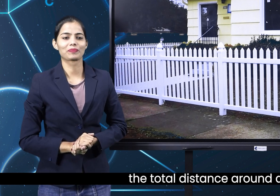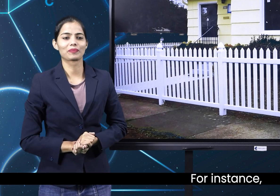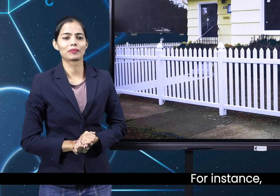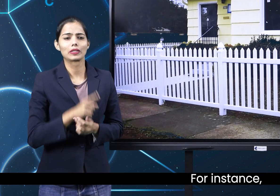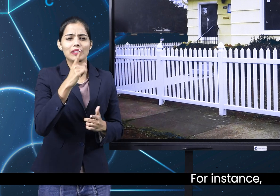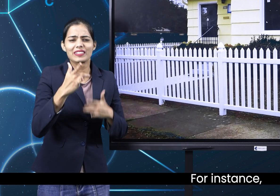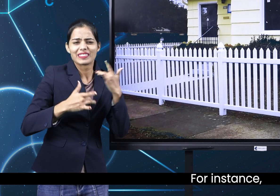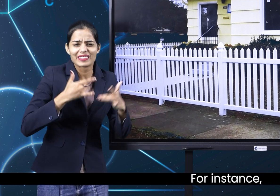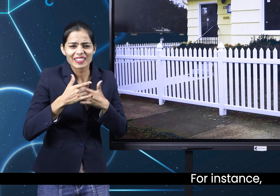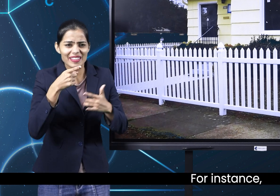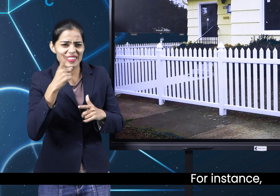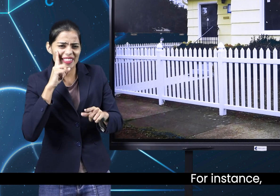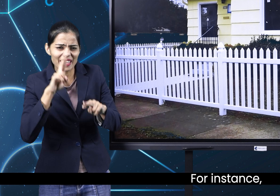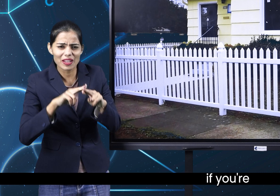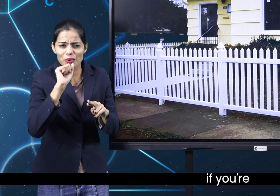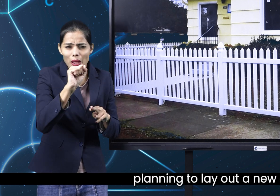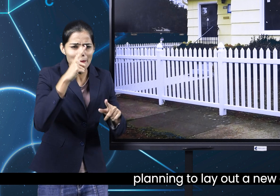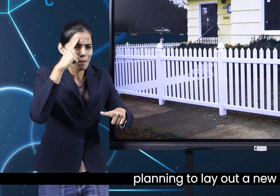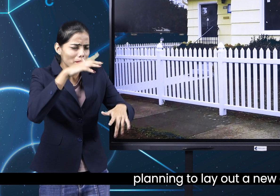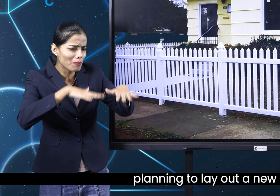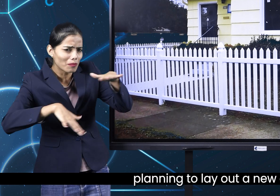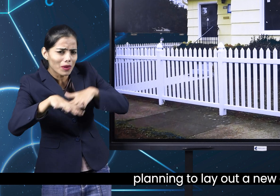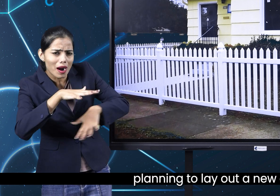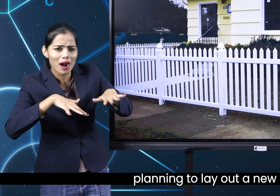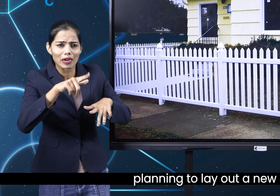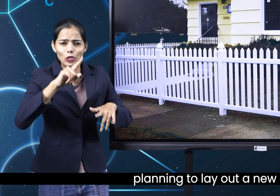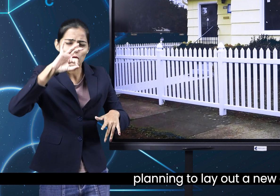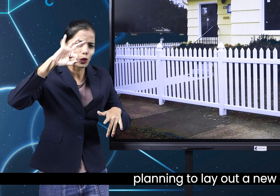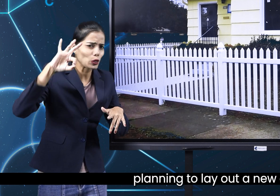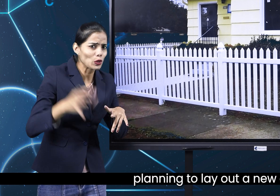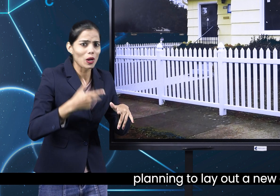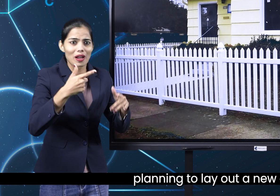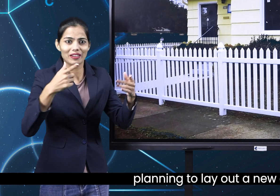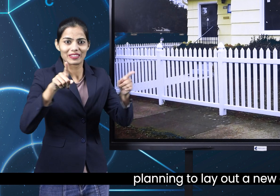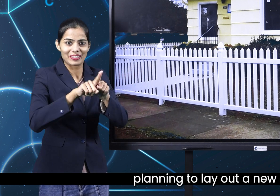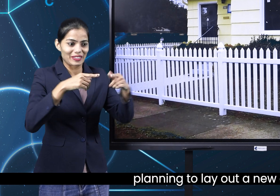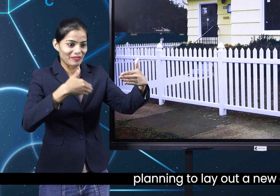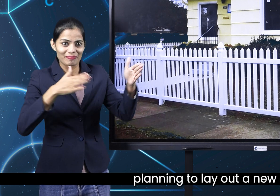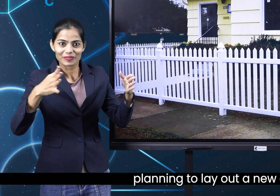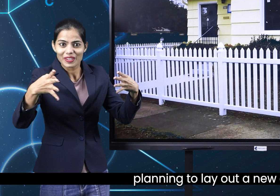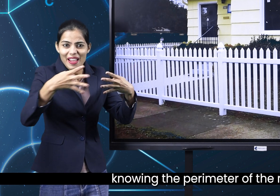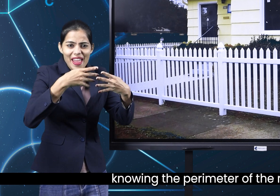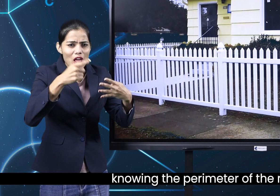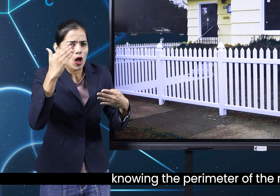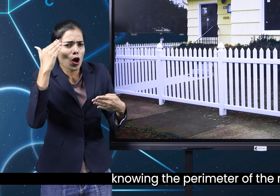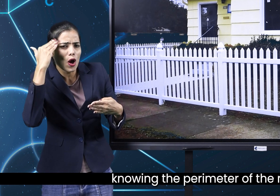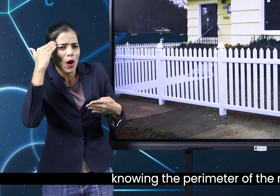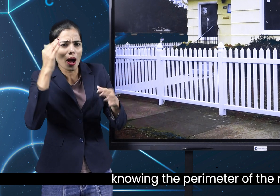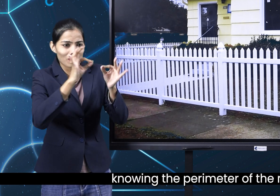For instance, if you're planning to lay out a new carpet, knowing the perimeter of the